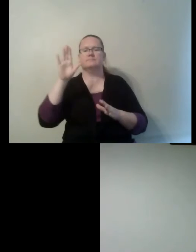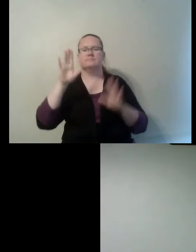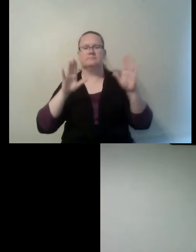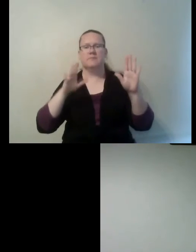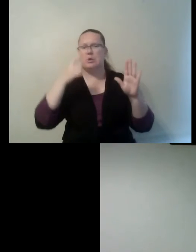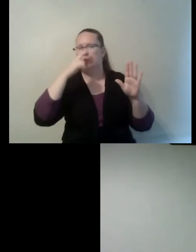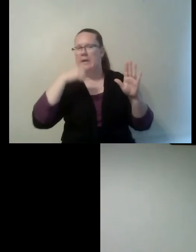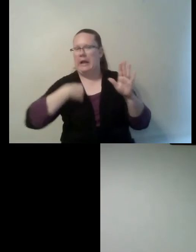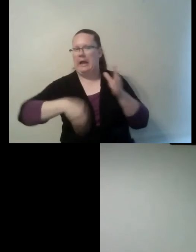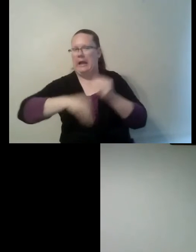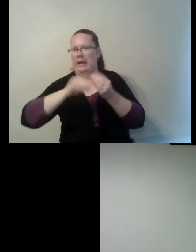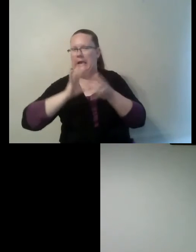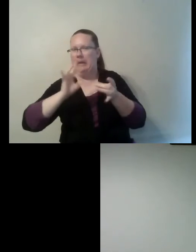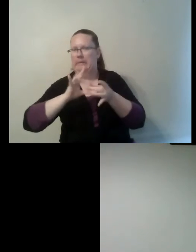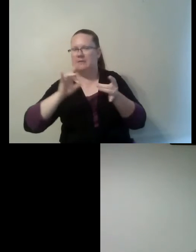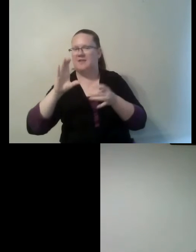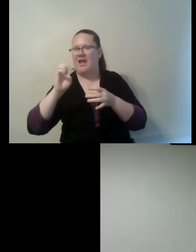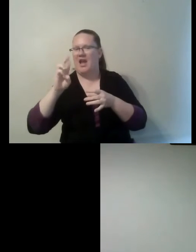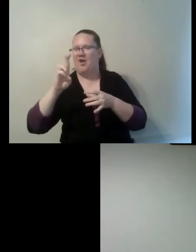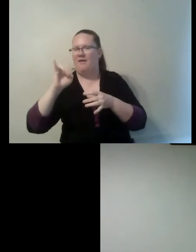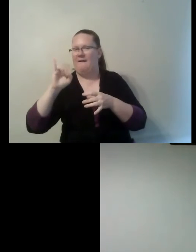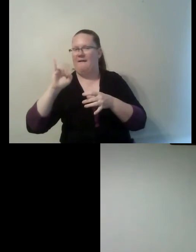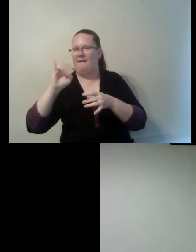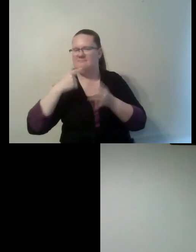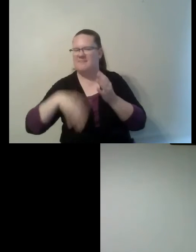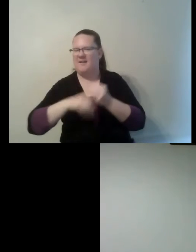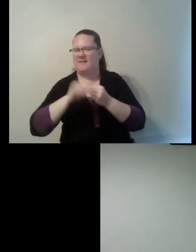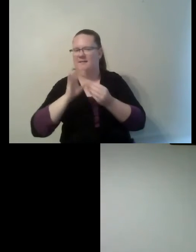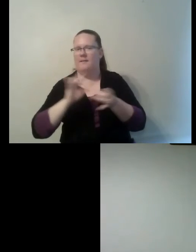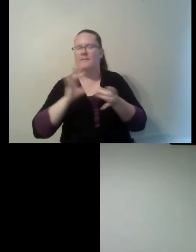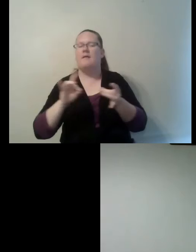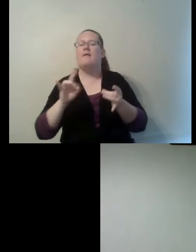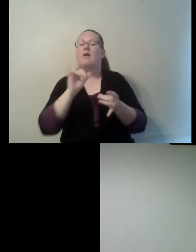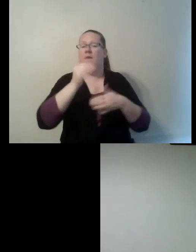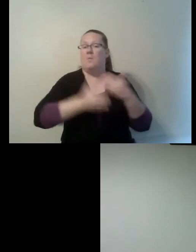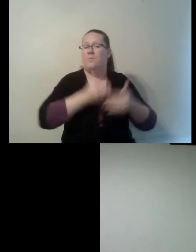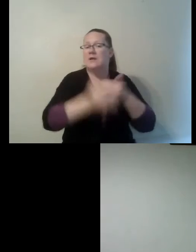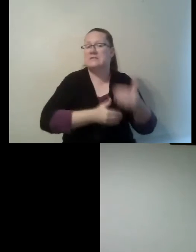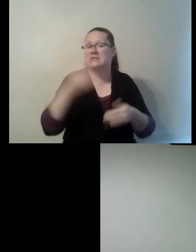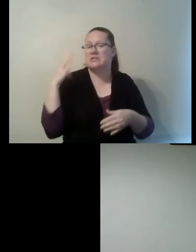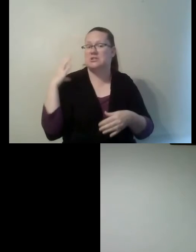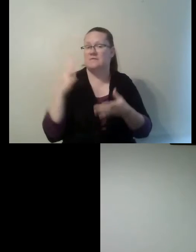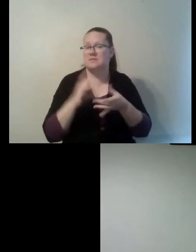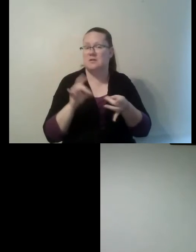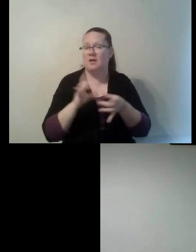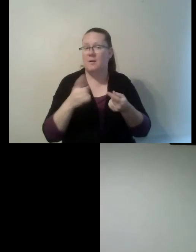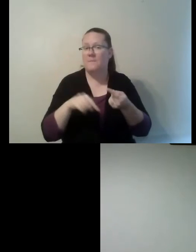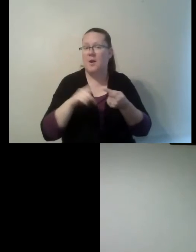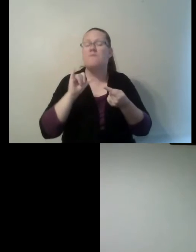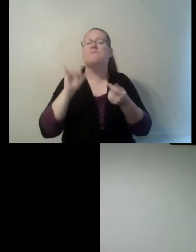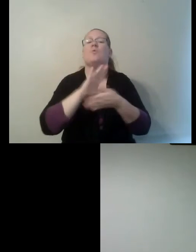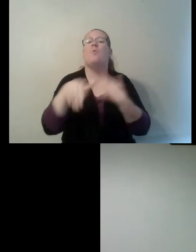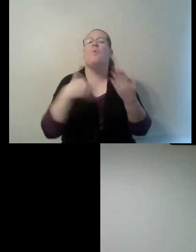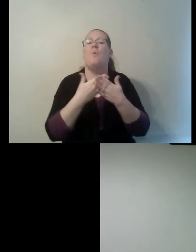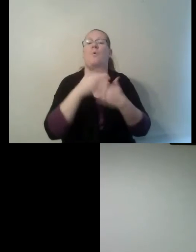real quick? Again, this process that Chief is talking about is for the entire county. It's a